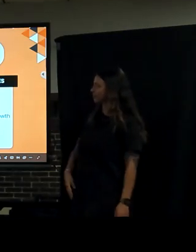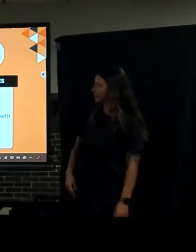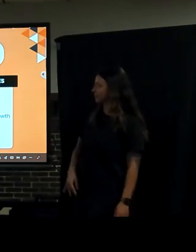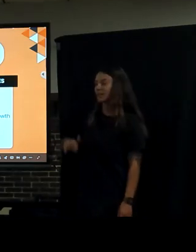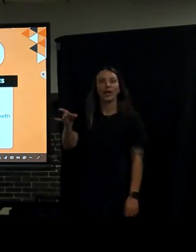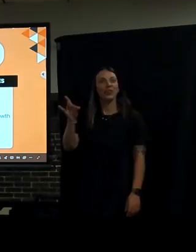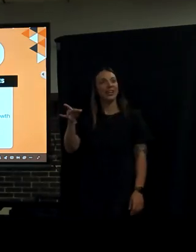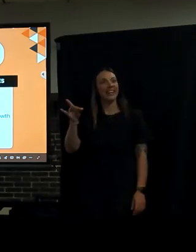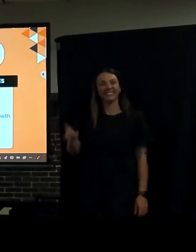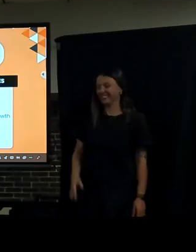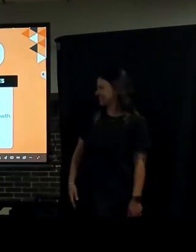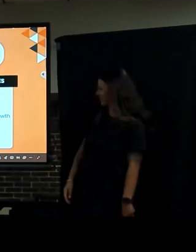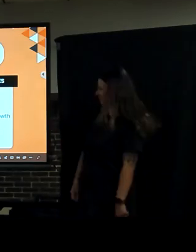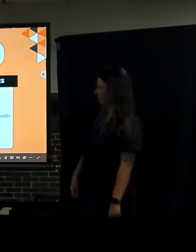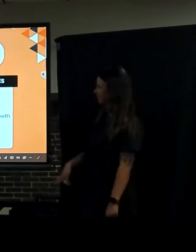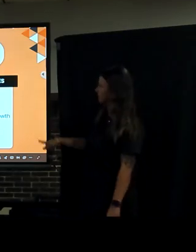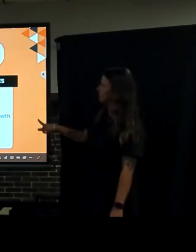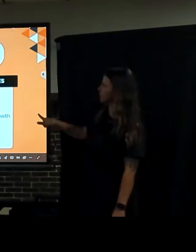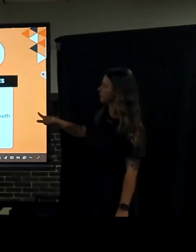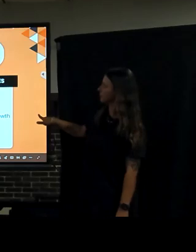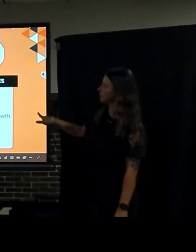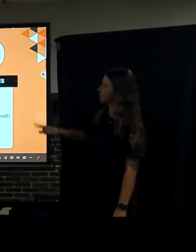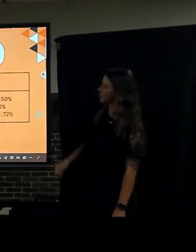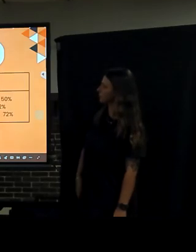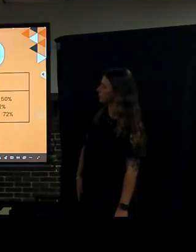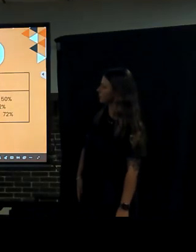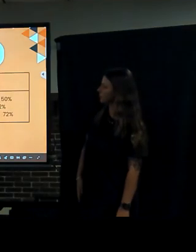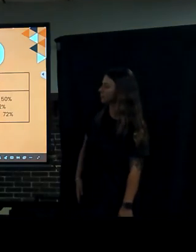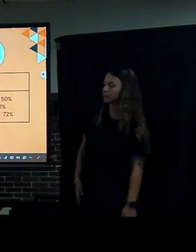7th. And then here's 8th.